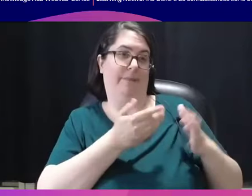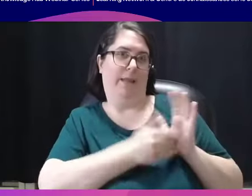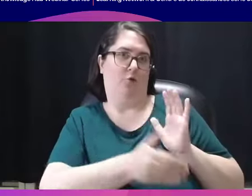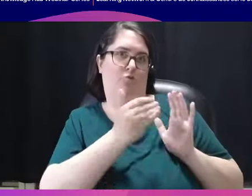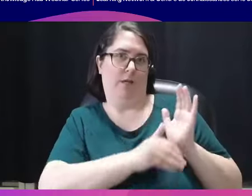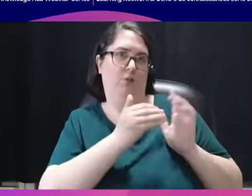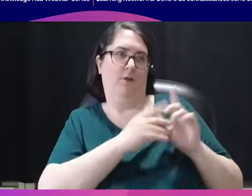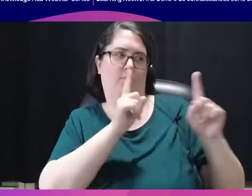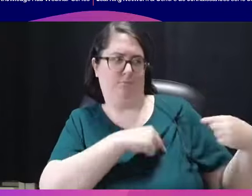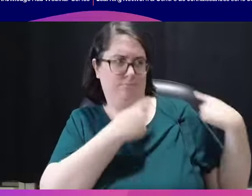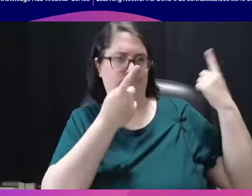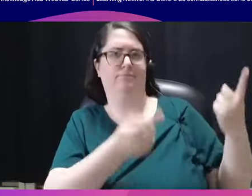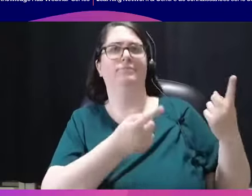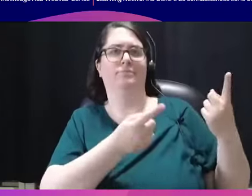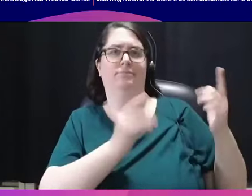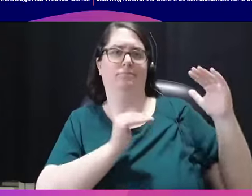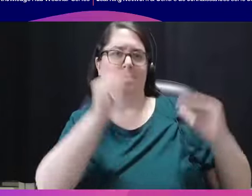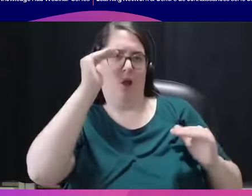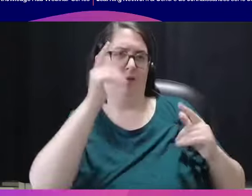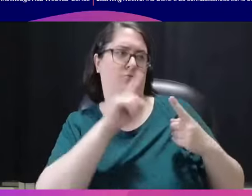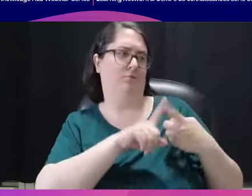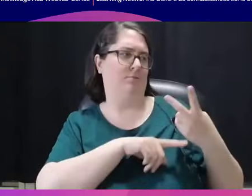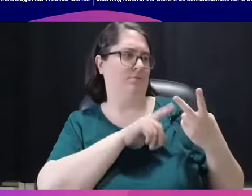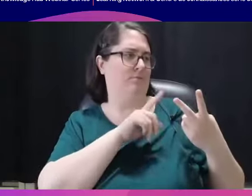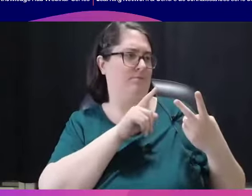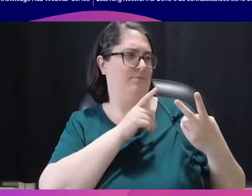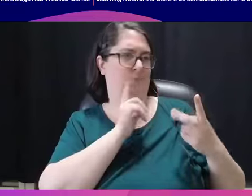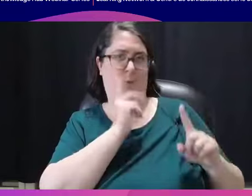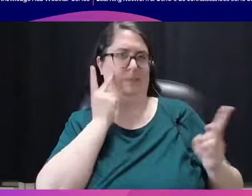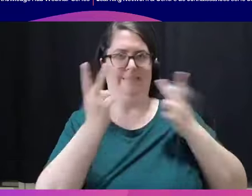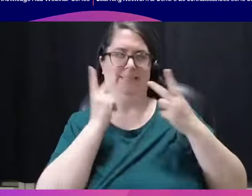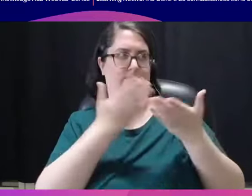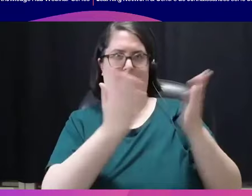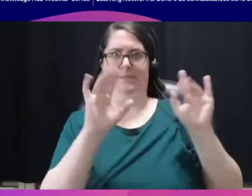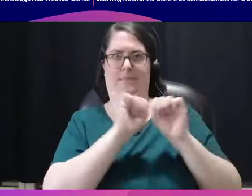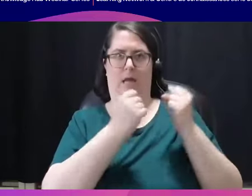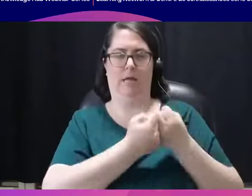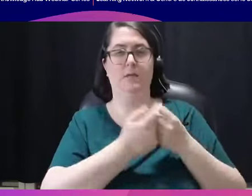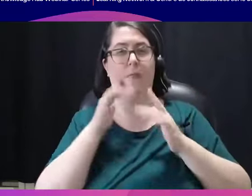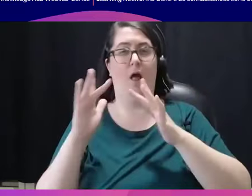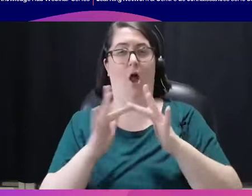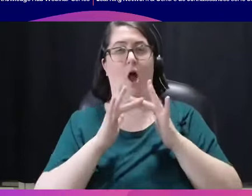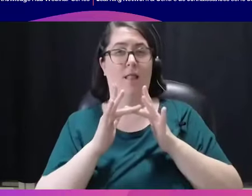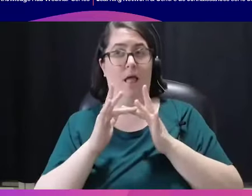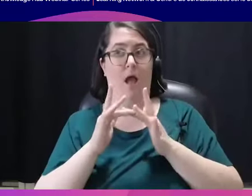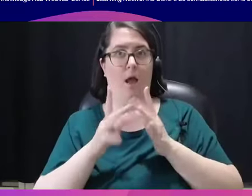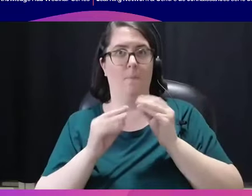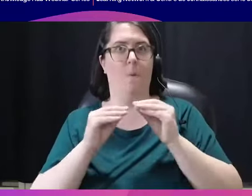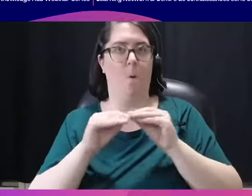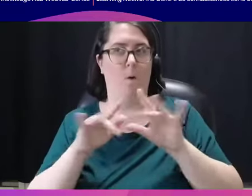this like long development of misogyny throughout society. And so I think this kind of like online angle and these like access